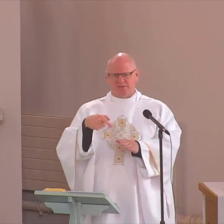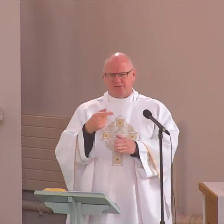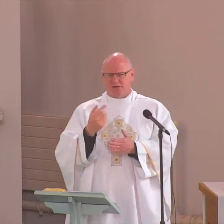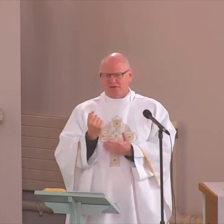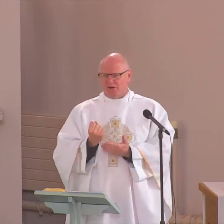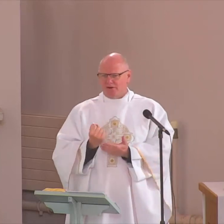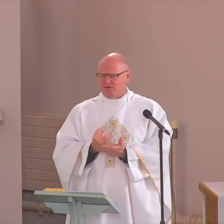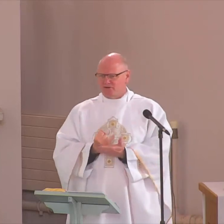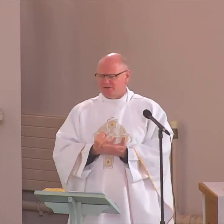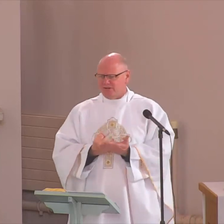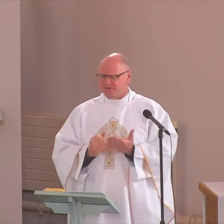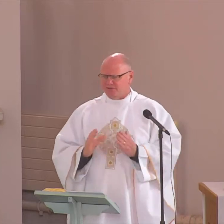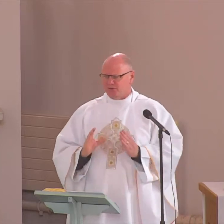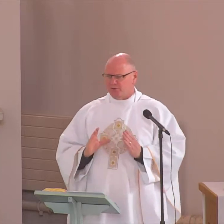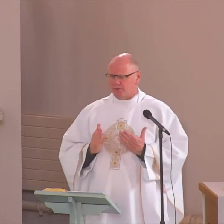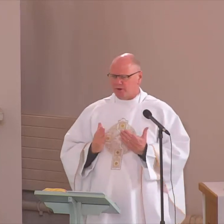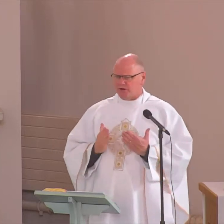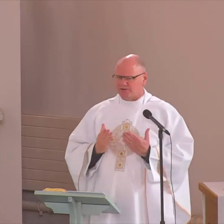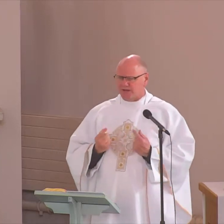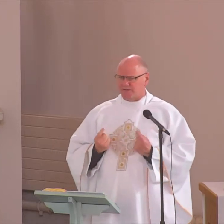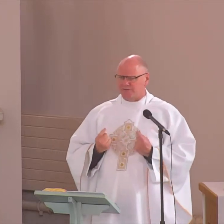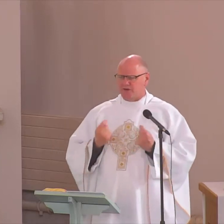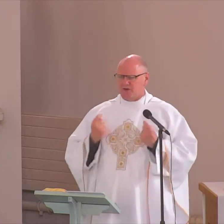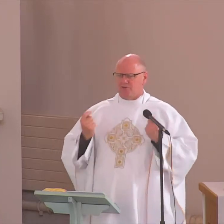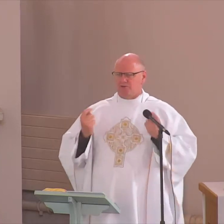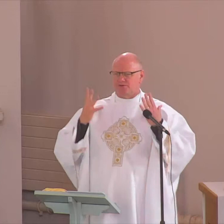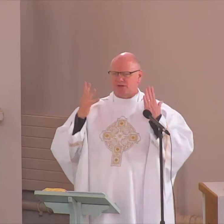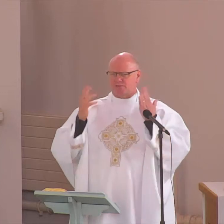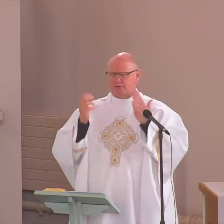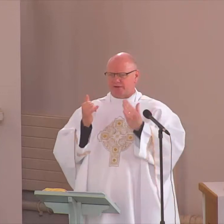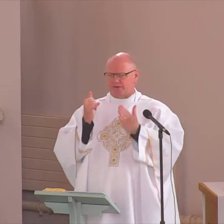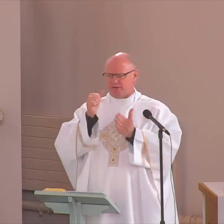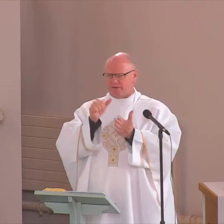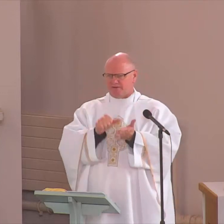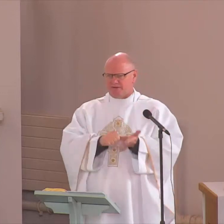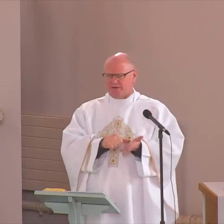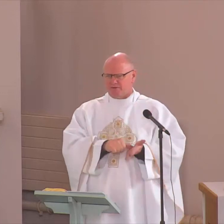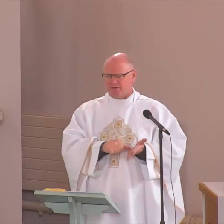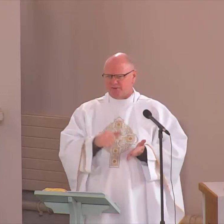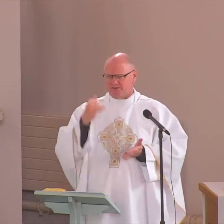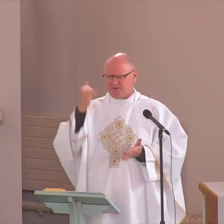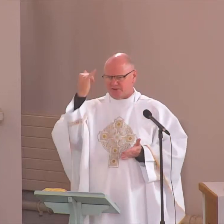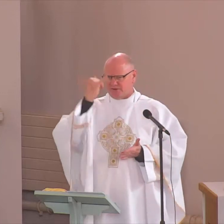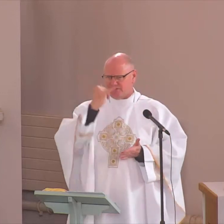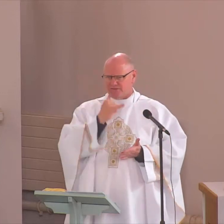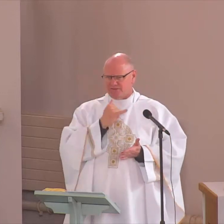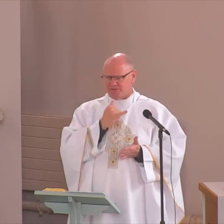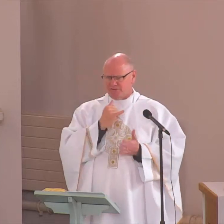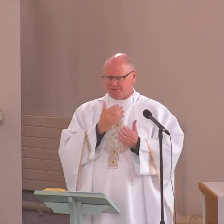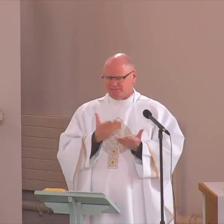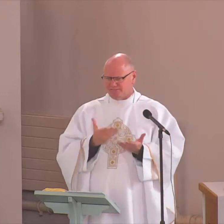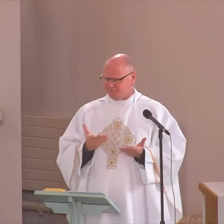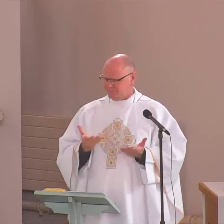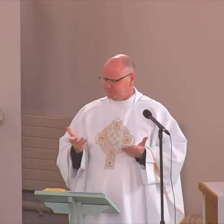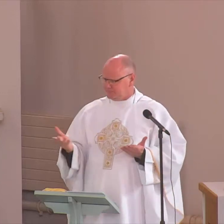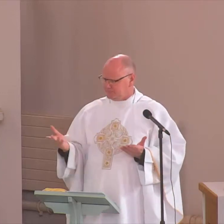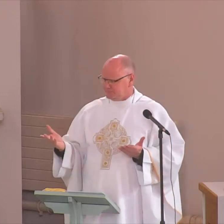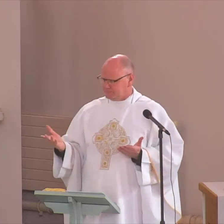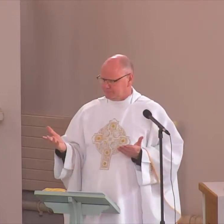us acknowledge our sins and so prepare ourselves to celebrate the sacred mysteries.